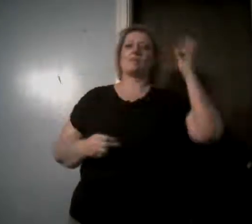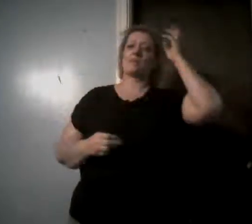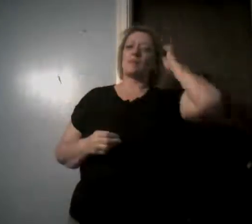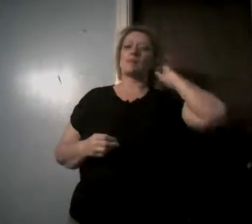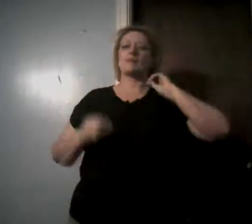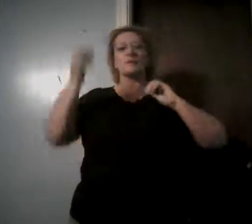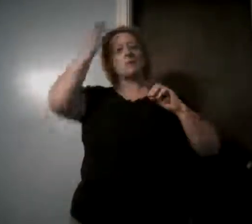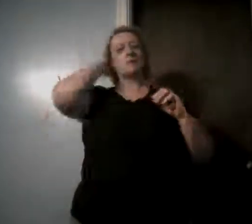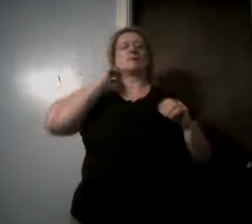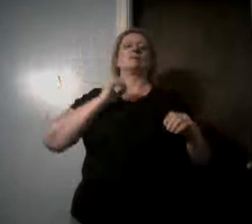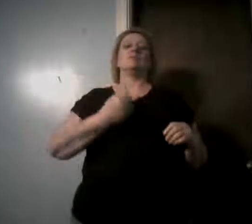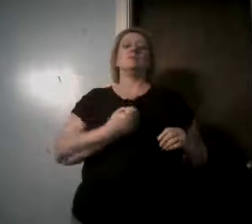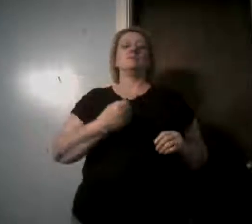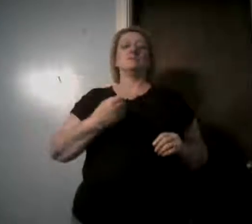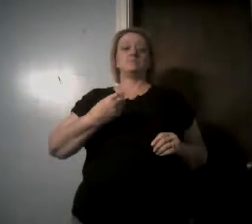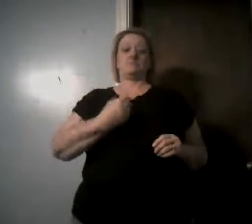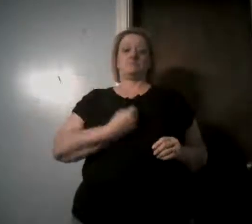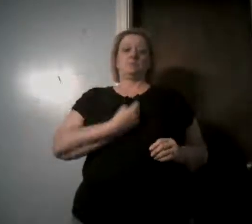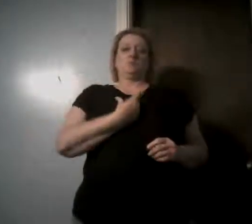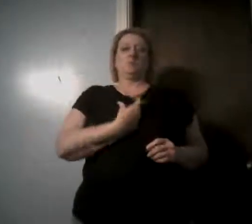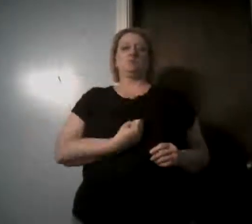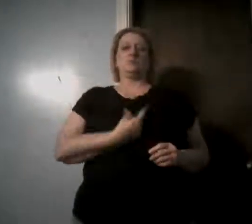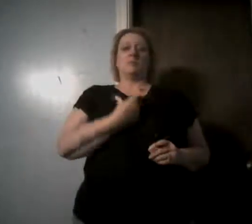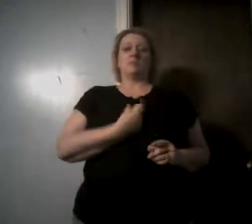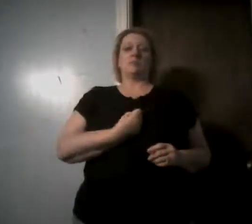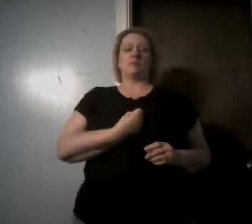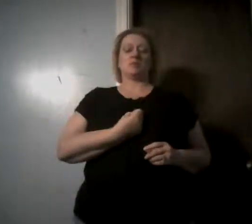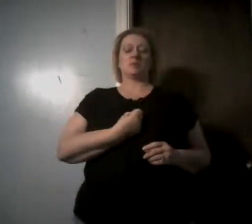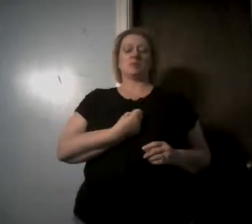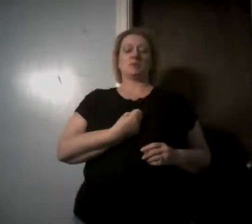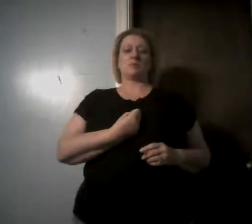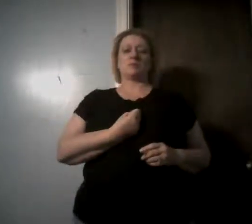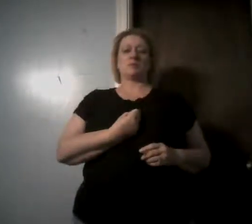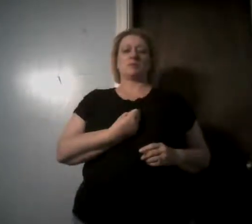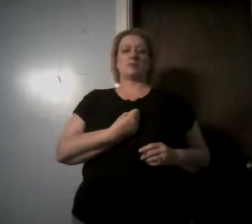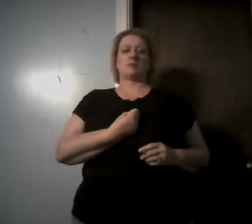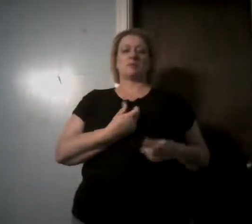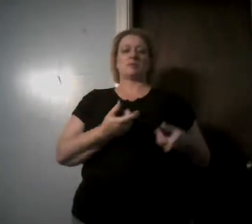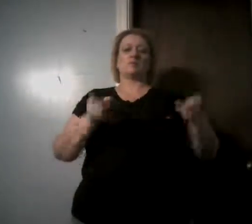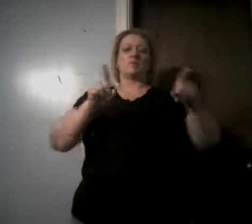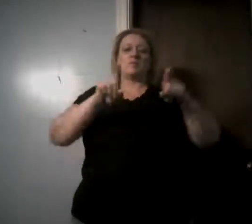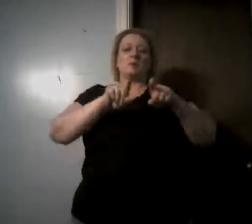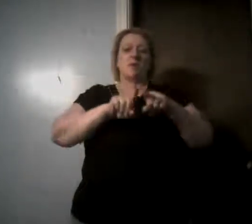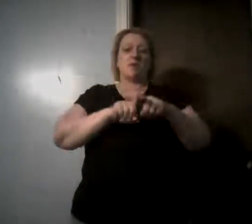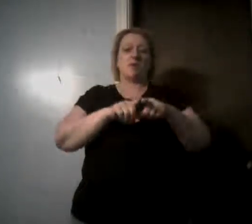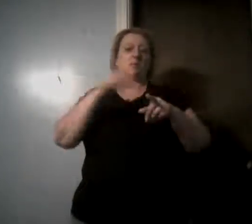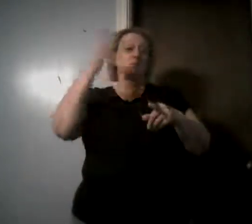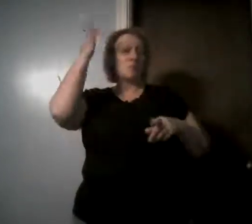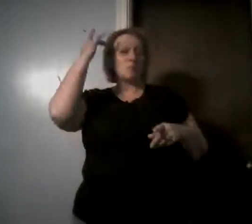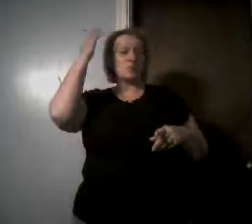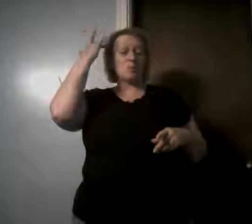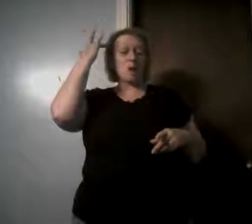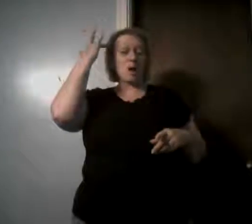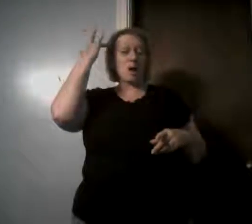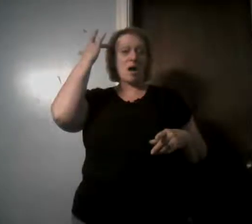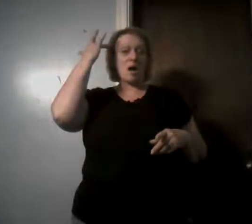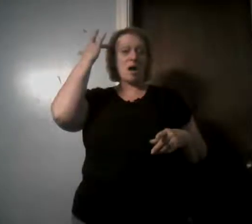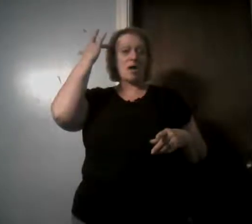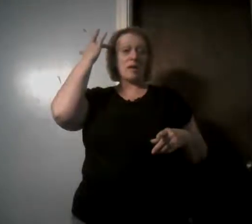Hiccups. Hiccups occur when a spasm contracts the diaphragm, which is a large sheet of muscle that separates the chest cavity from